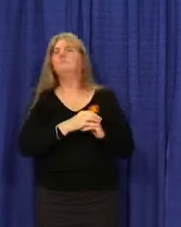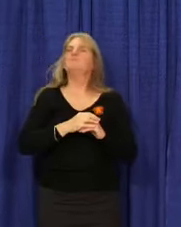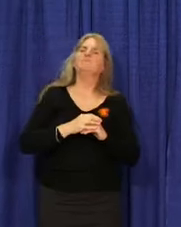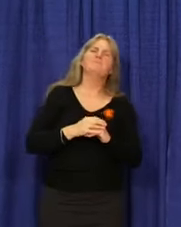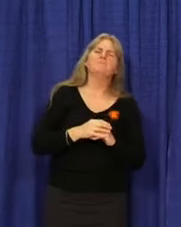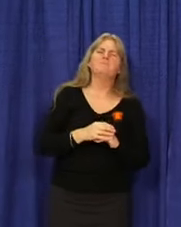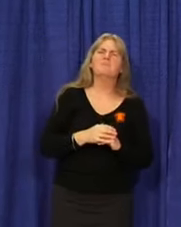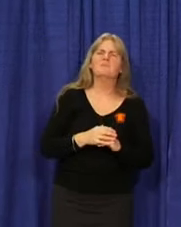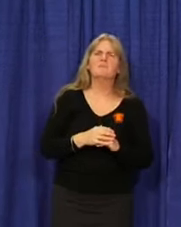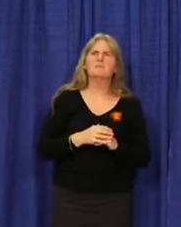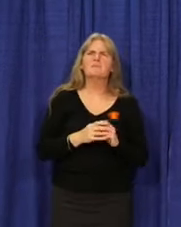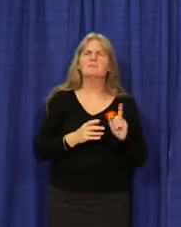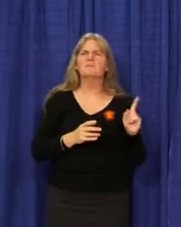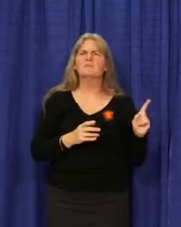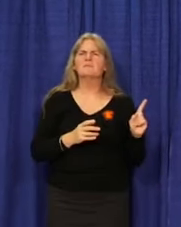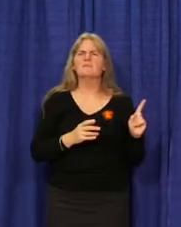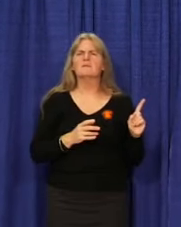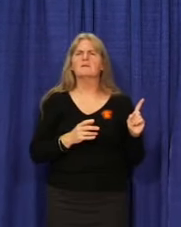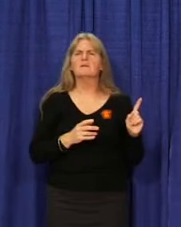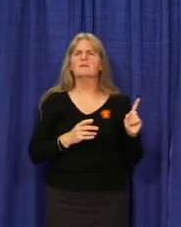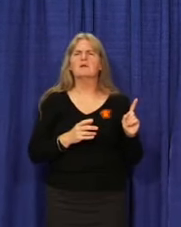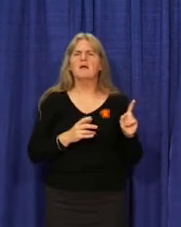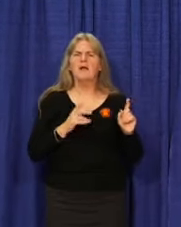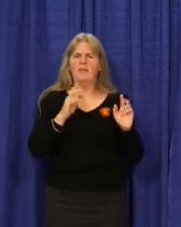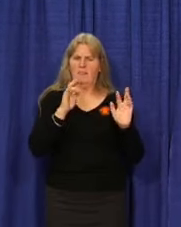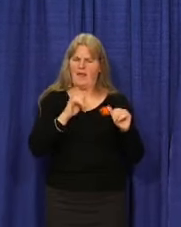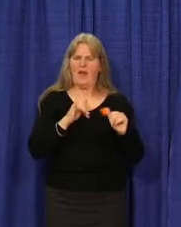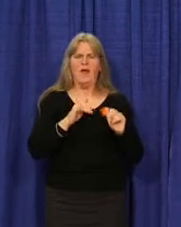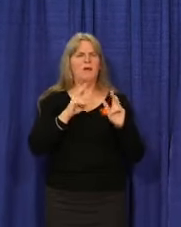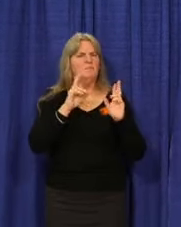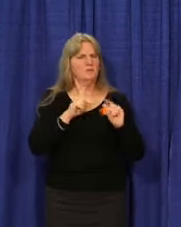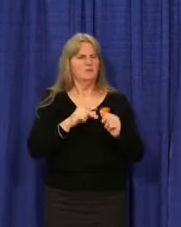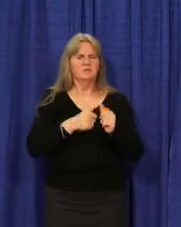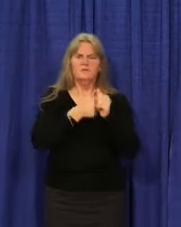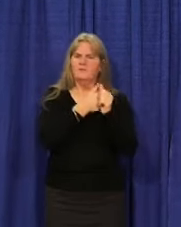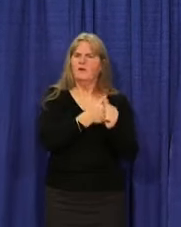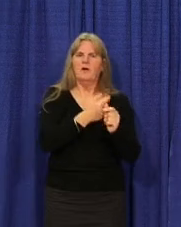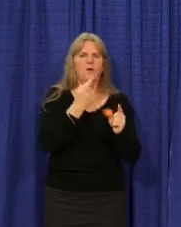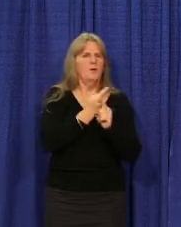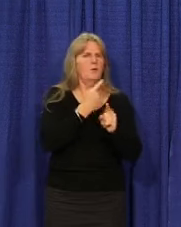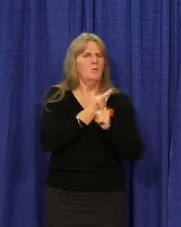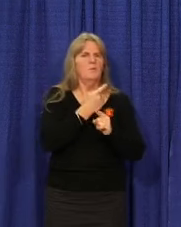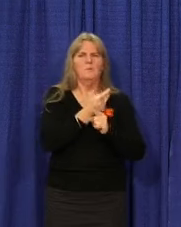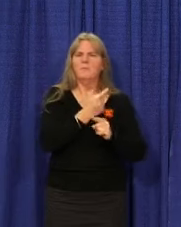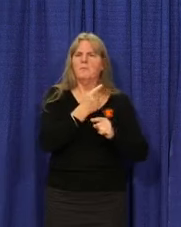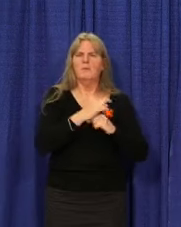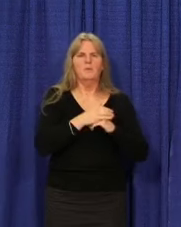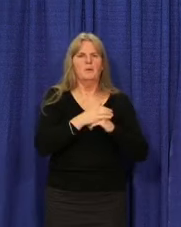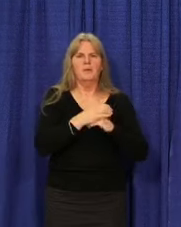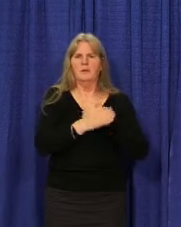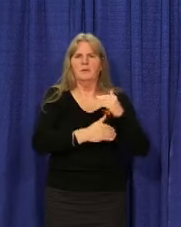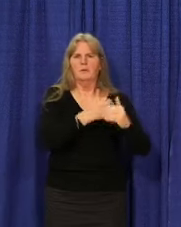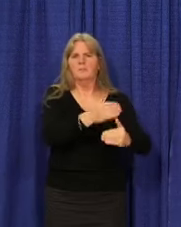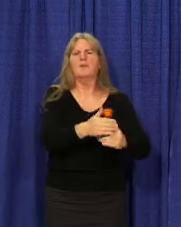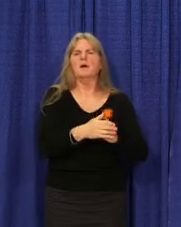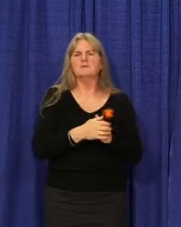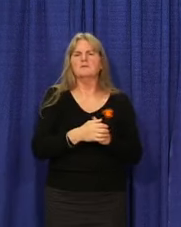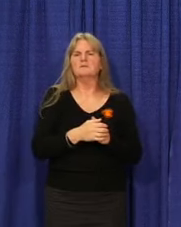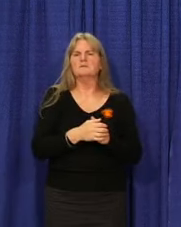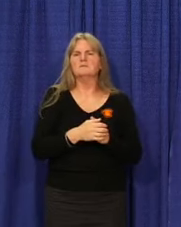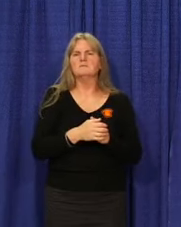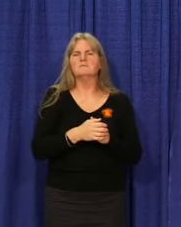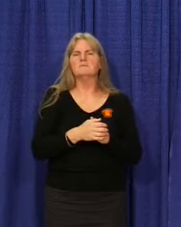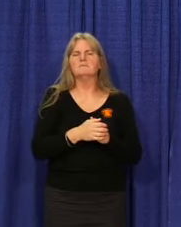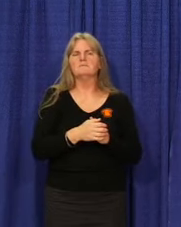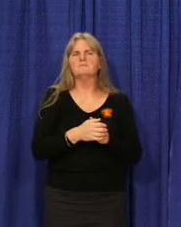I will say that the person was following the direction they needed to follow, and that's about all I can say. I'm sorry. Thank